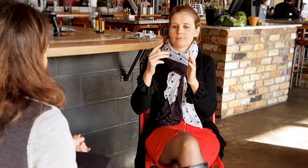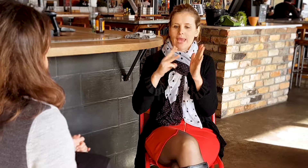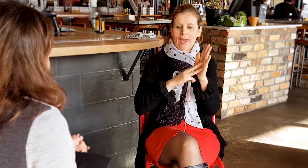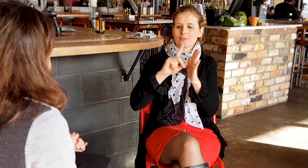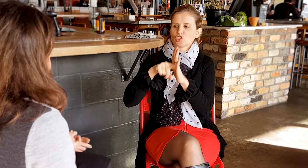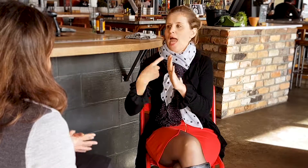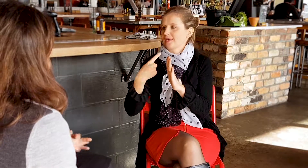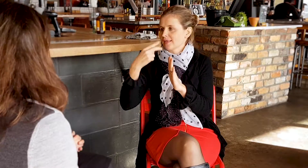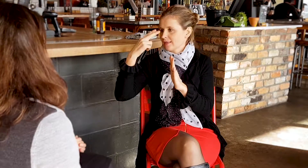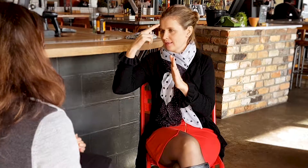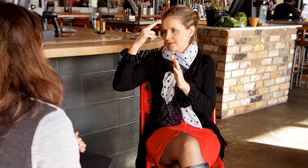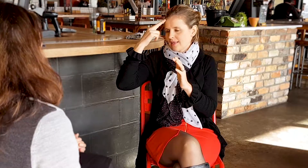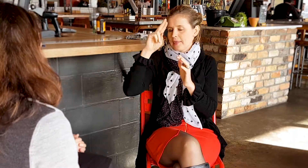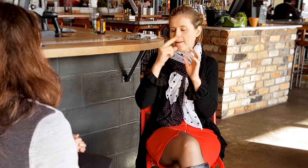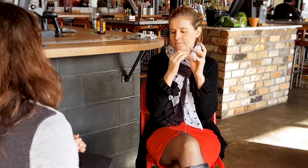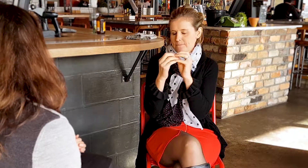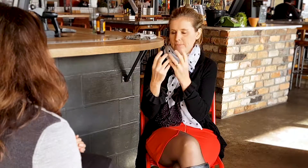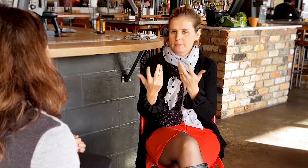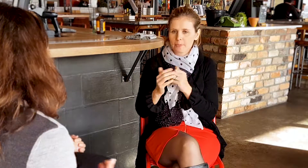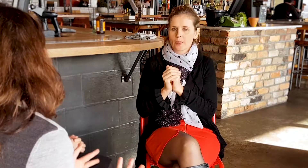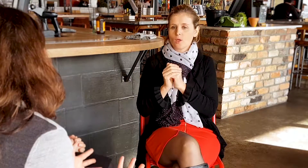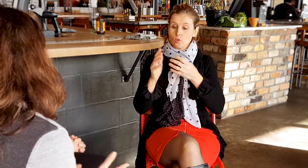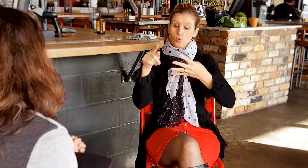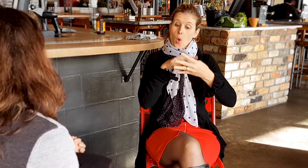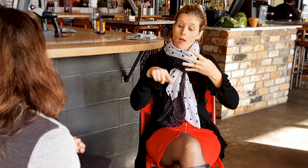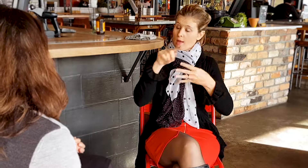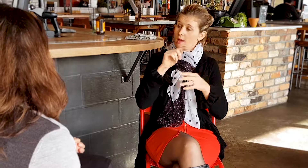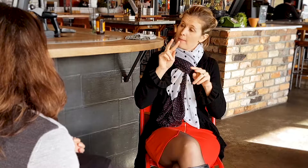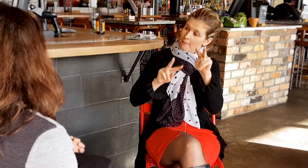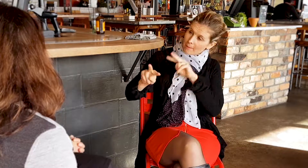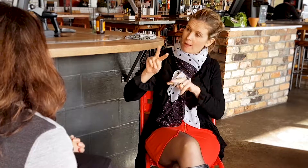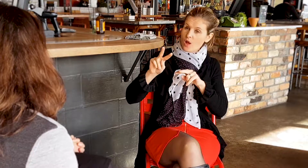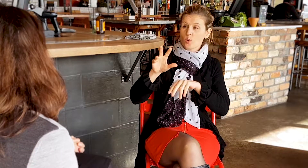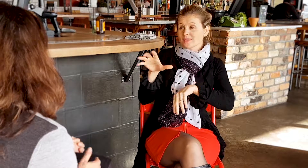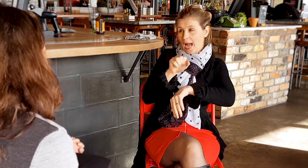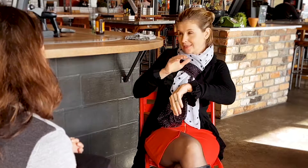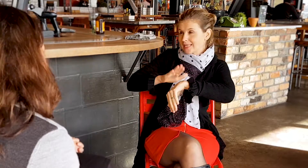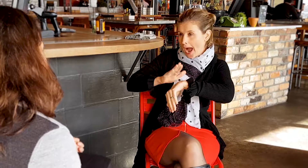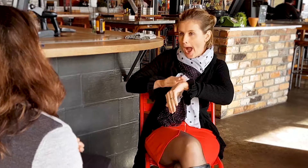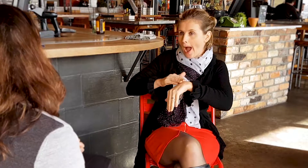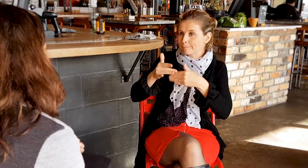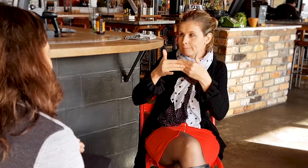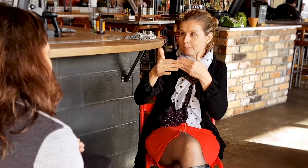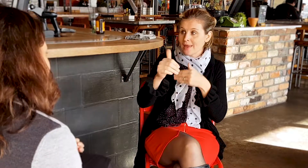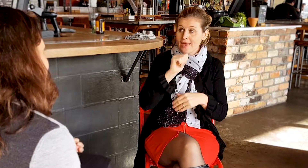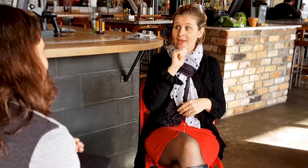example, MJ, okay? So that's just using English, MJ. So it would take